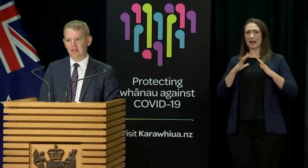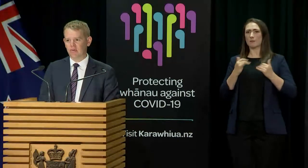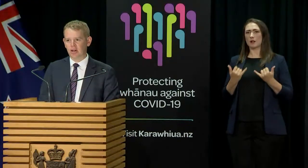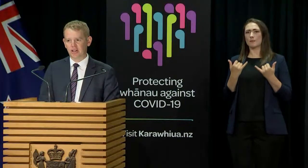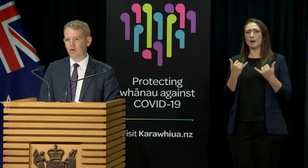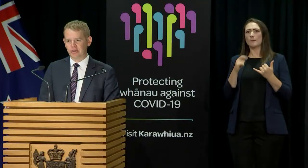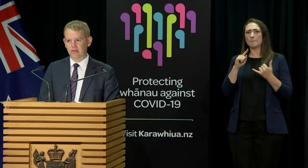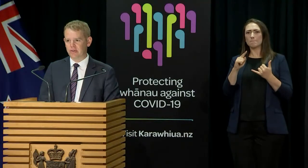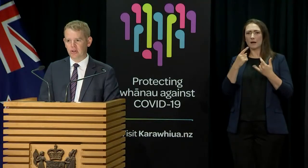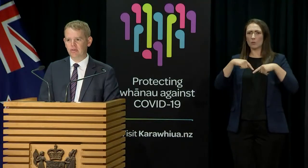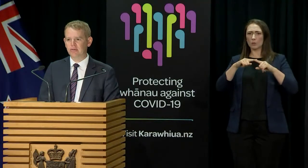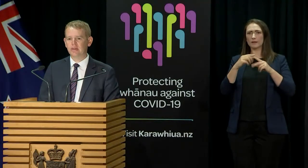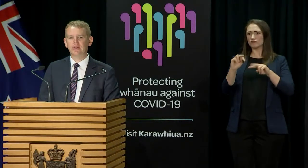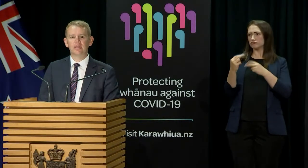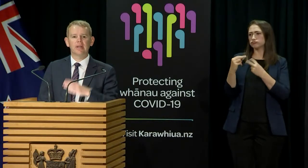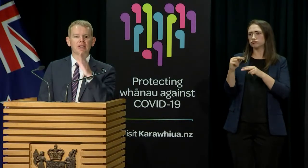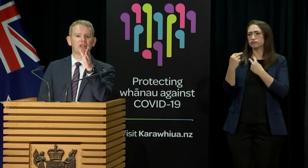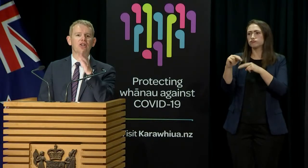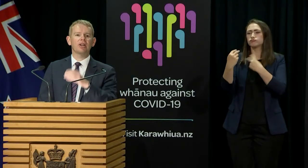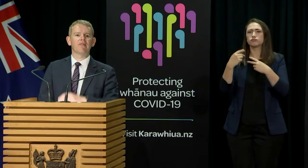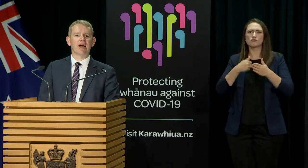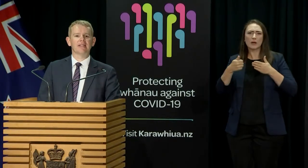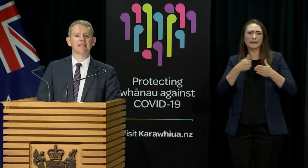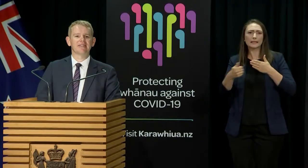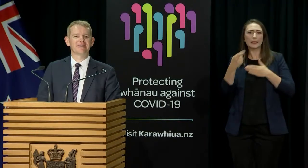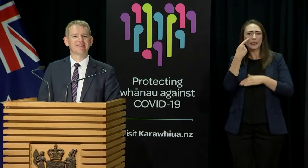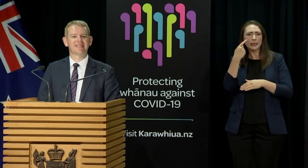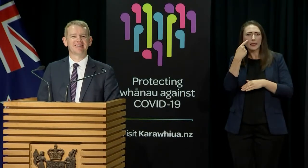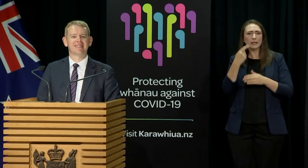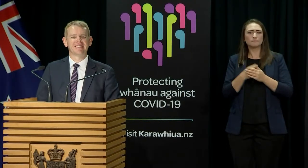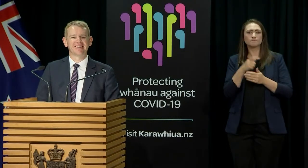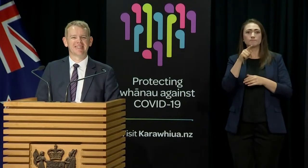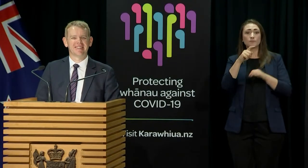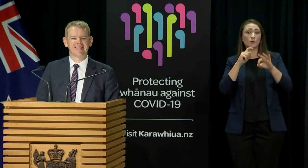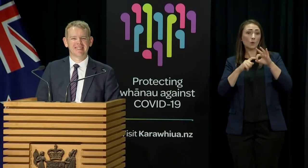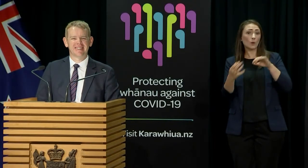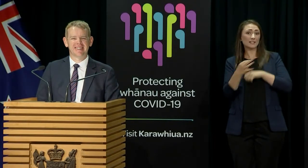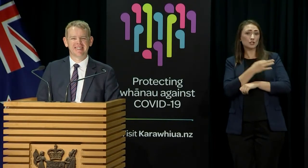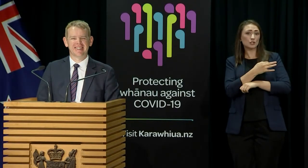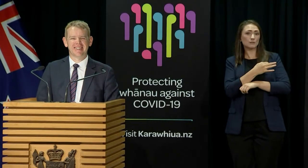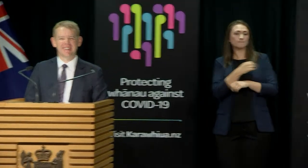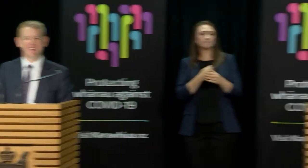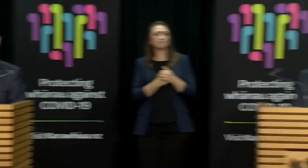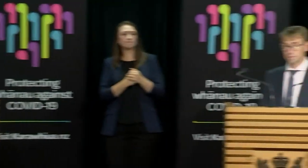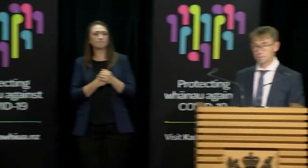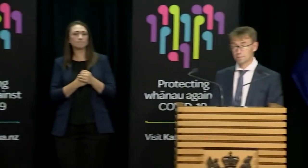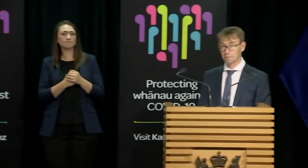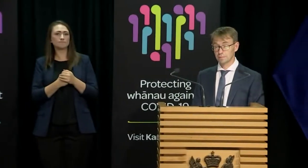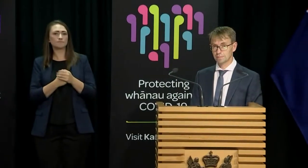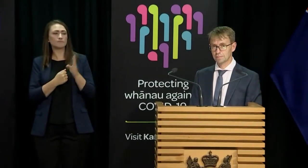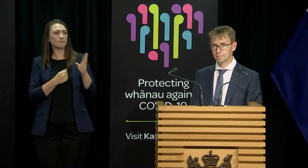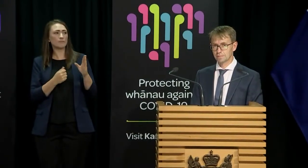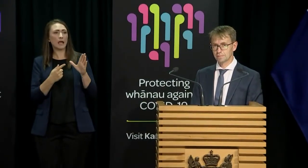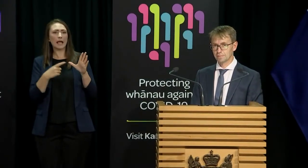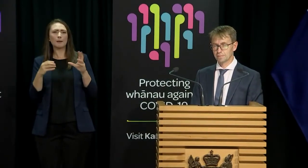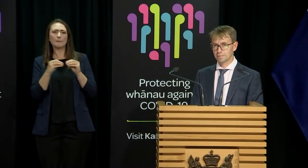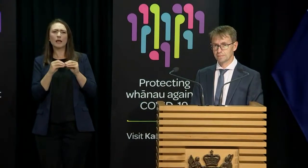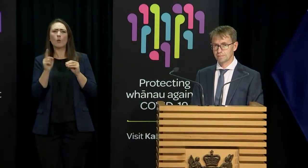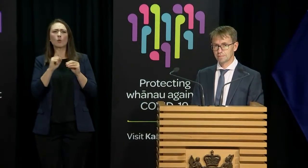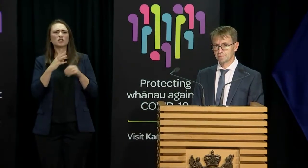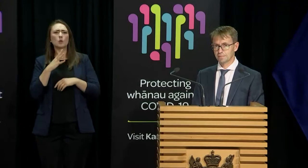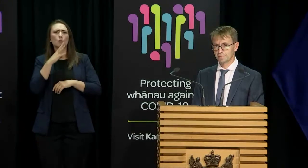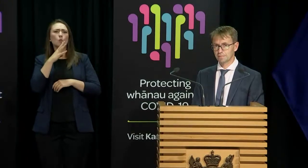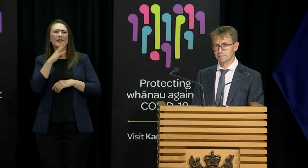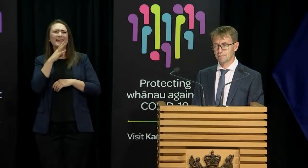that under constant review. Jenny, you can have the last. Really quick fire questions with Dr. Bloomfield. What's the weirdest question you've been asked?